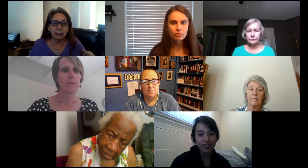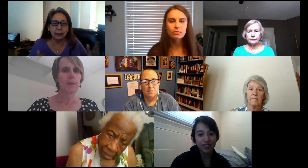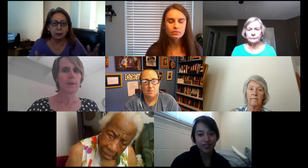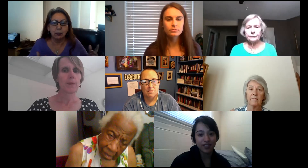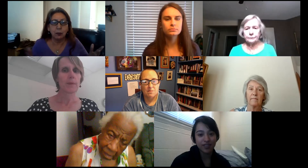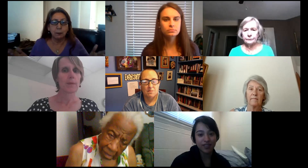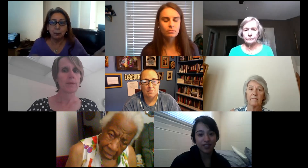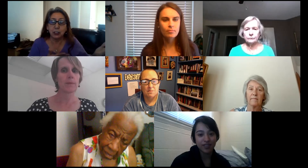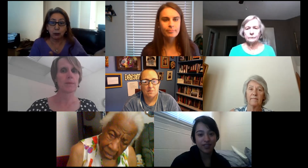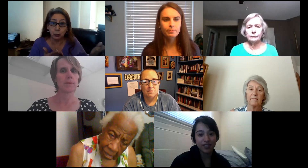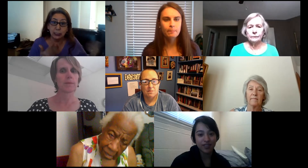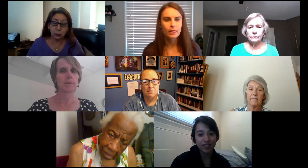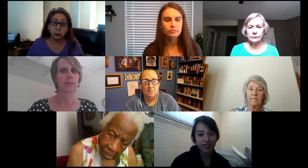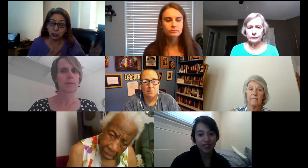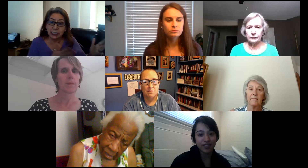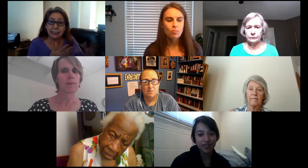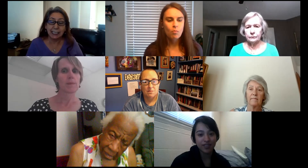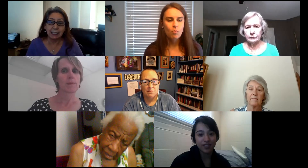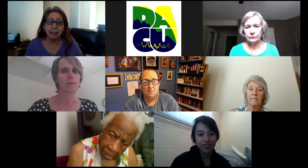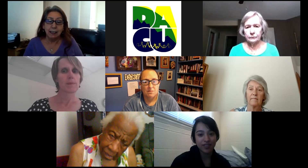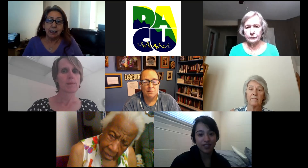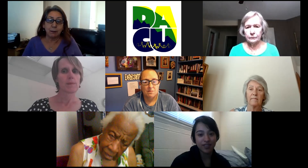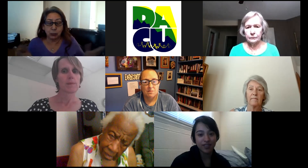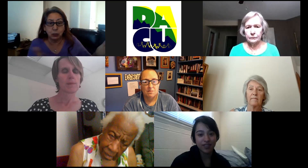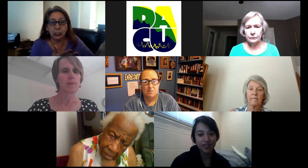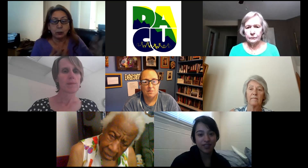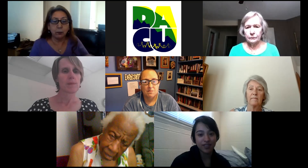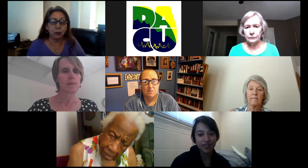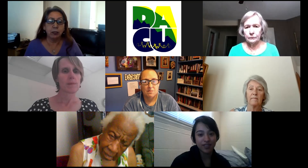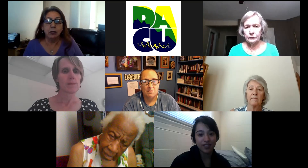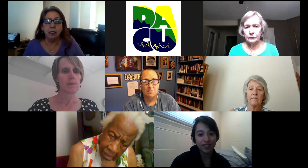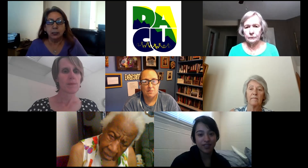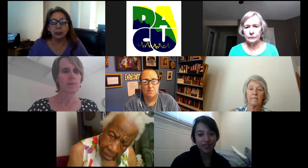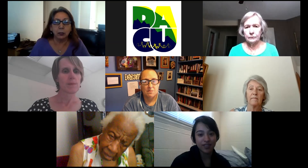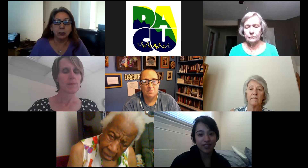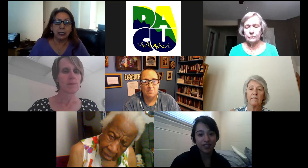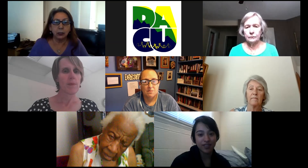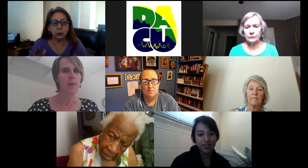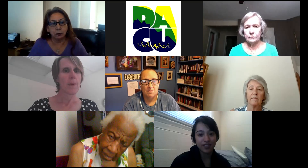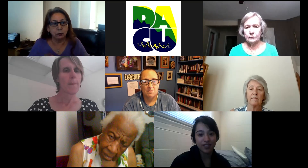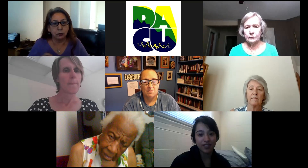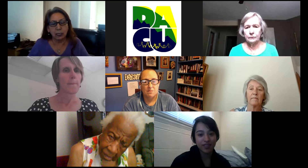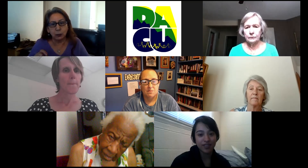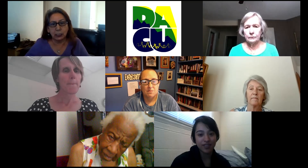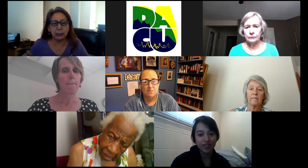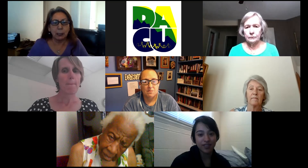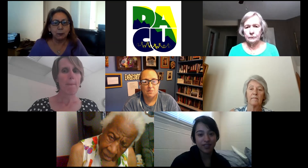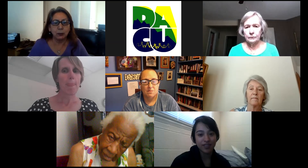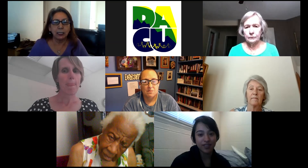said, I want to bring my daughter to the school so she can stay. So she can learn more. She says, well, she has to, you have to sign this paper.